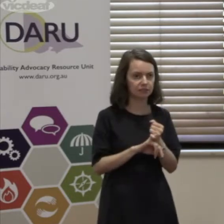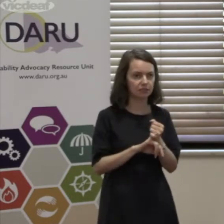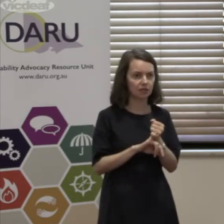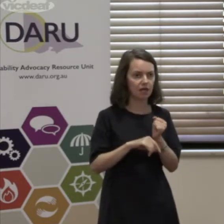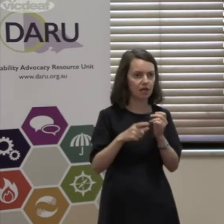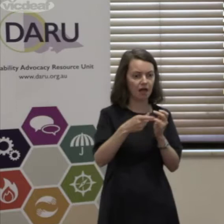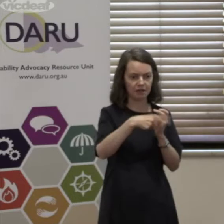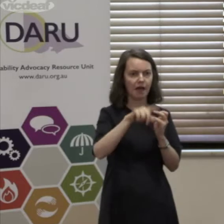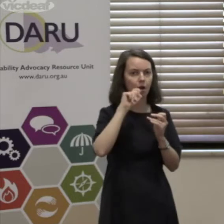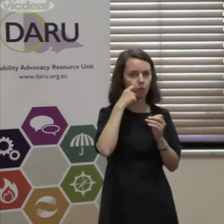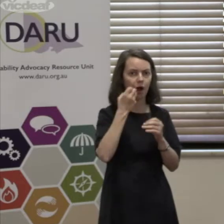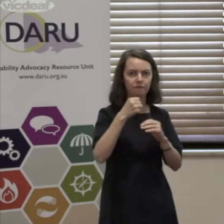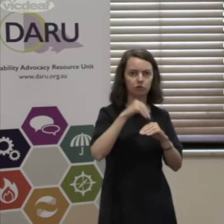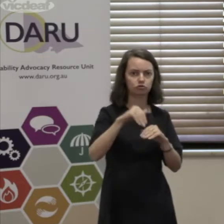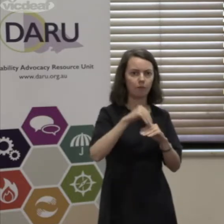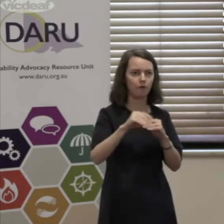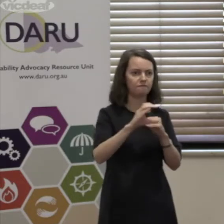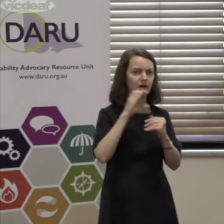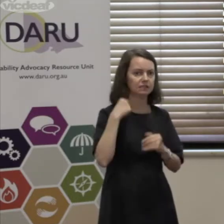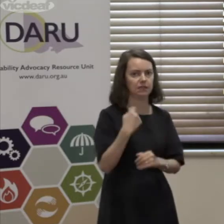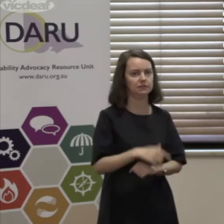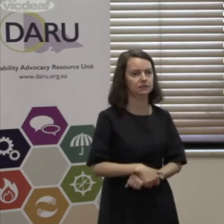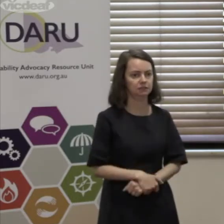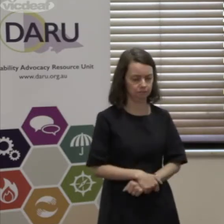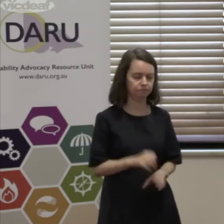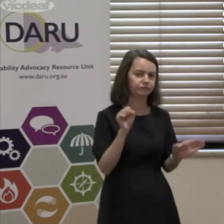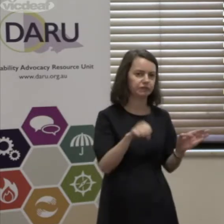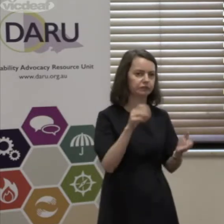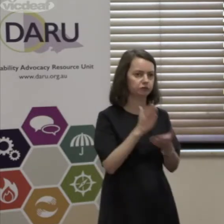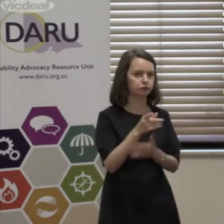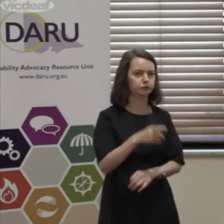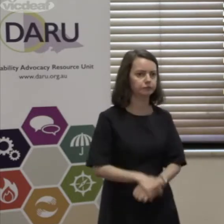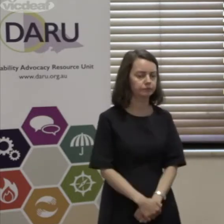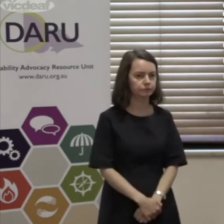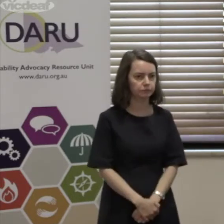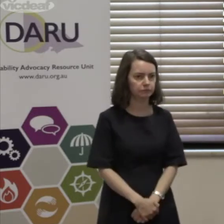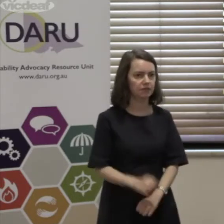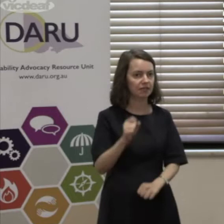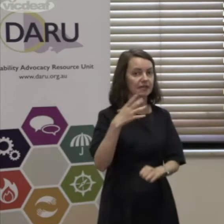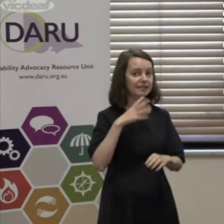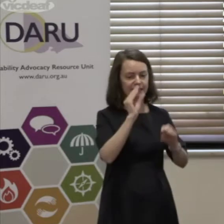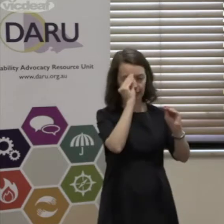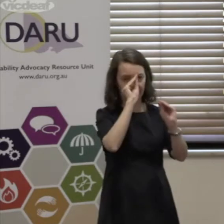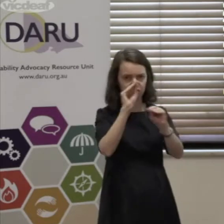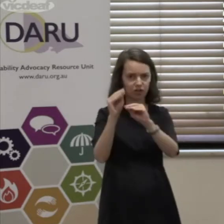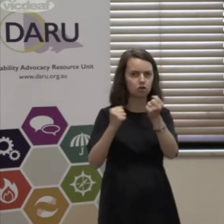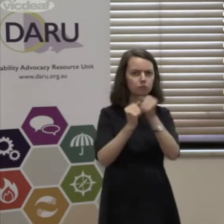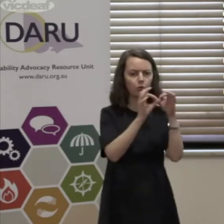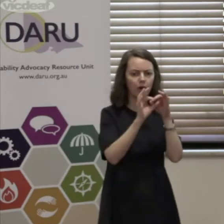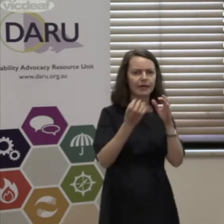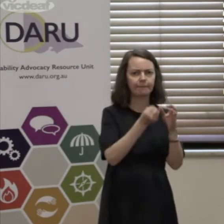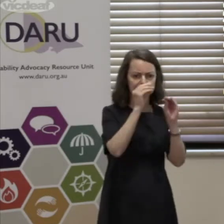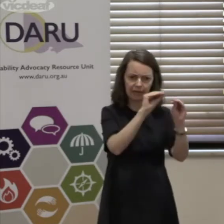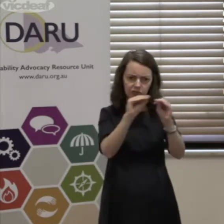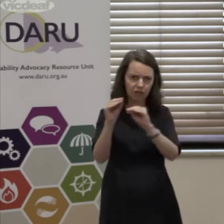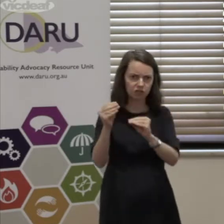are going to have trouble funding us. Yes, that's true. So they do need to be educated. I would like to know